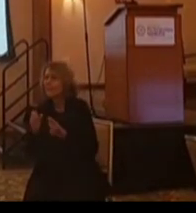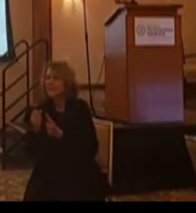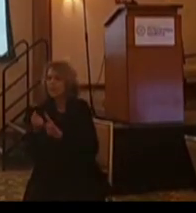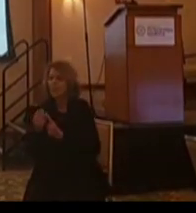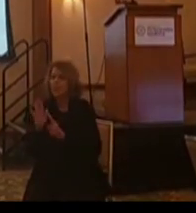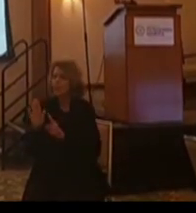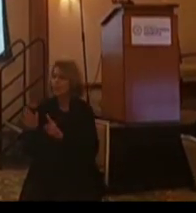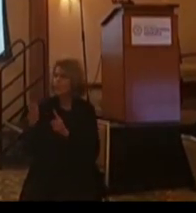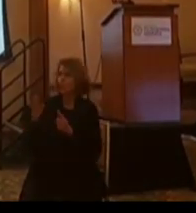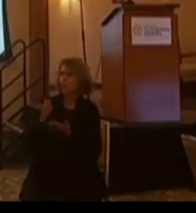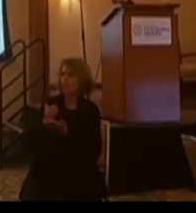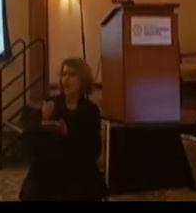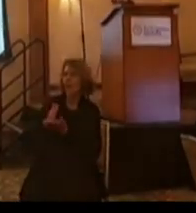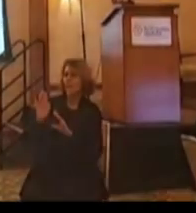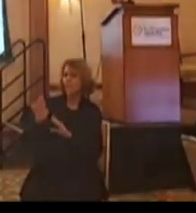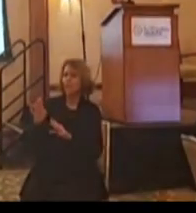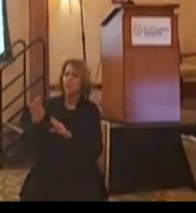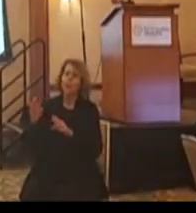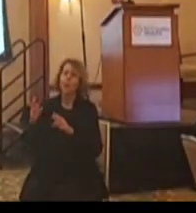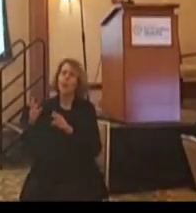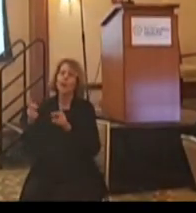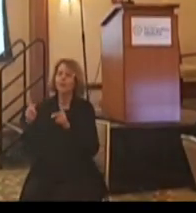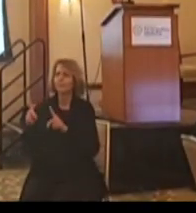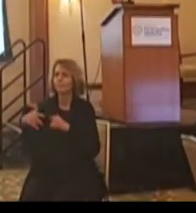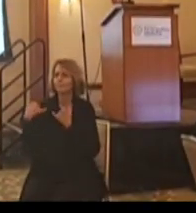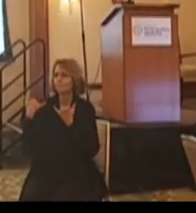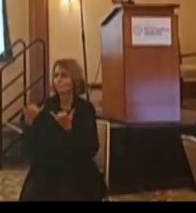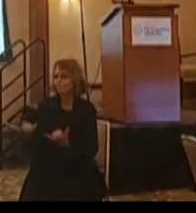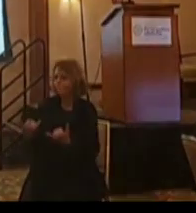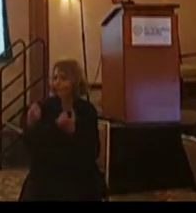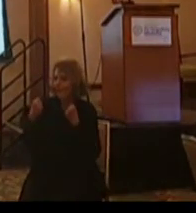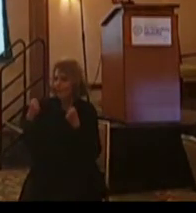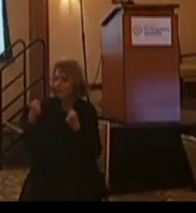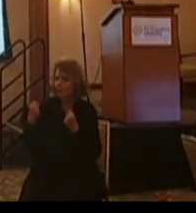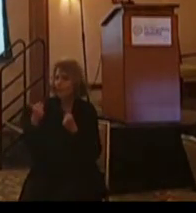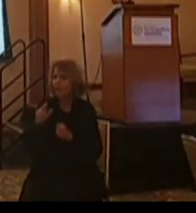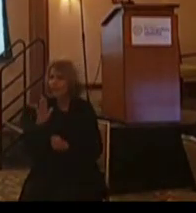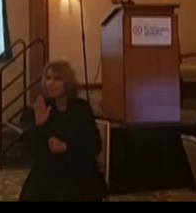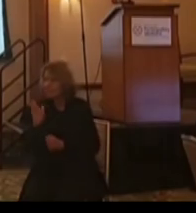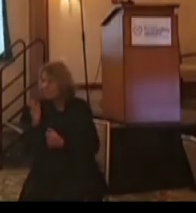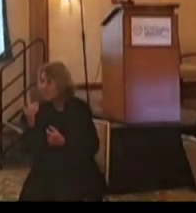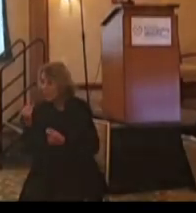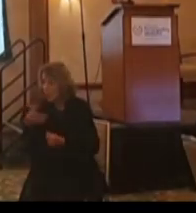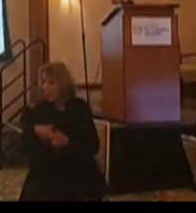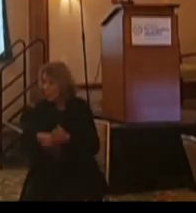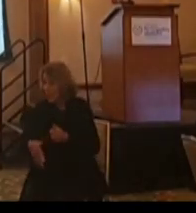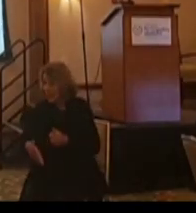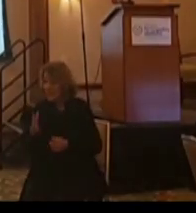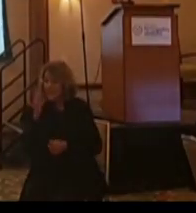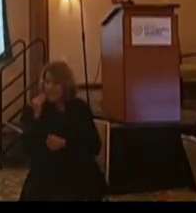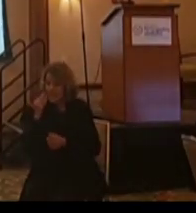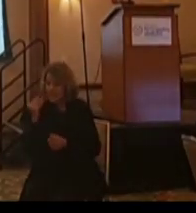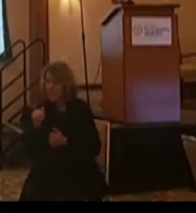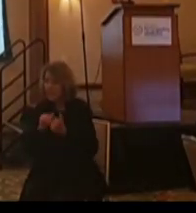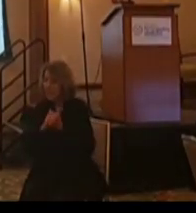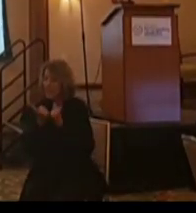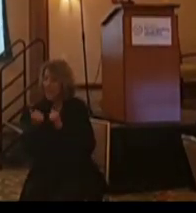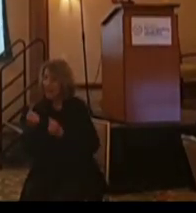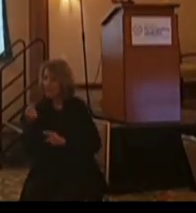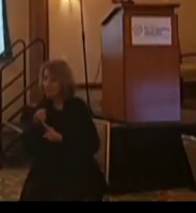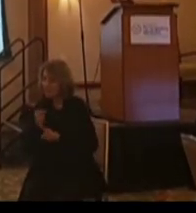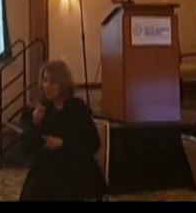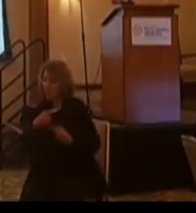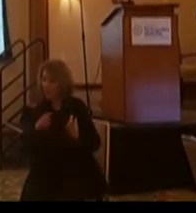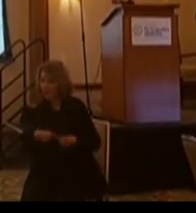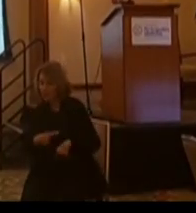it's a really interesting space to have people be able to ask questions and people to be able to kind of learn. We haven't been able to tie it to